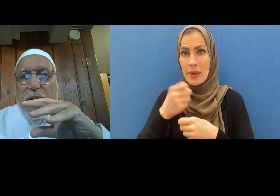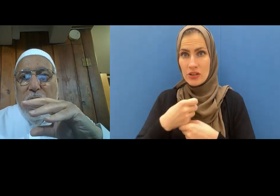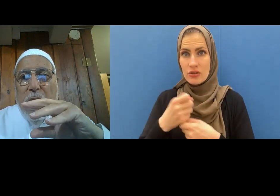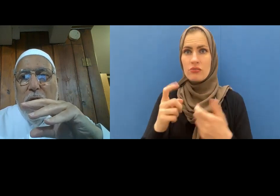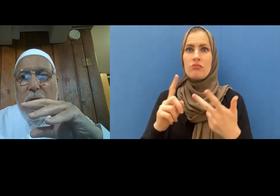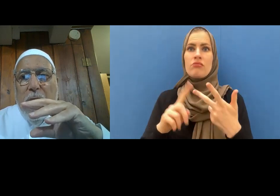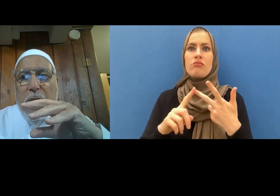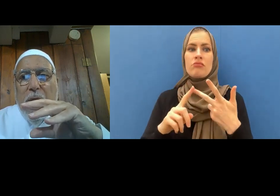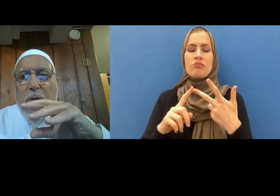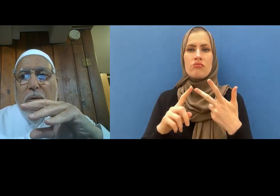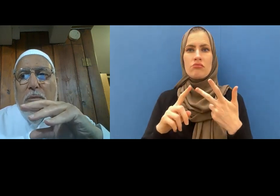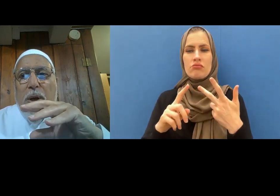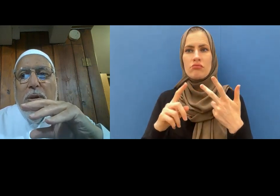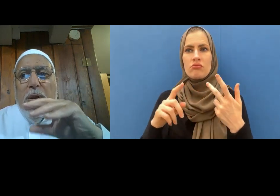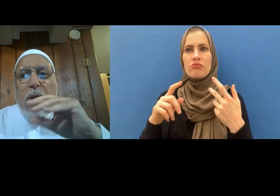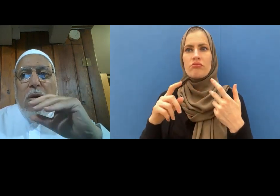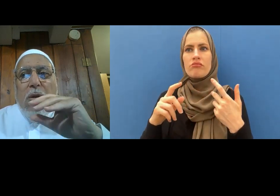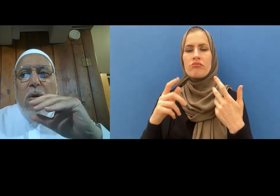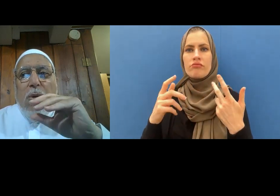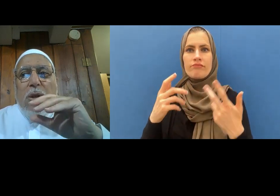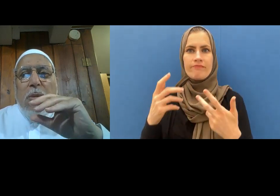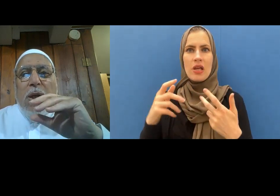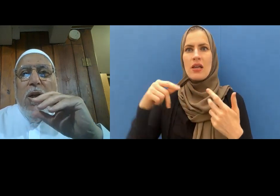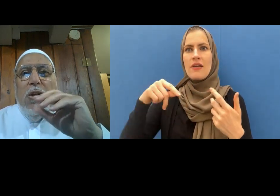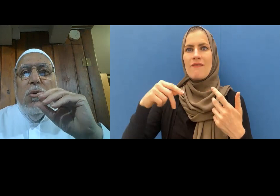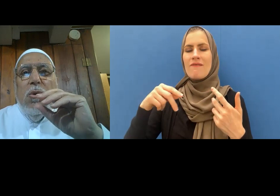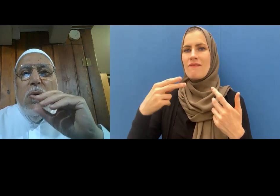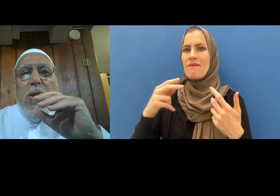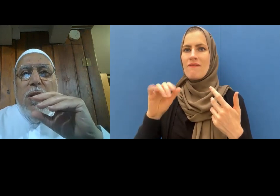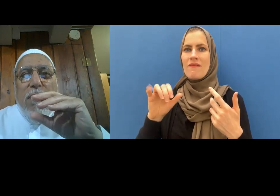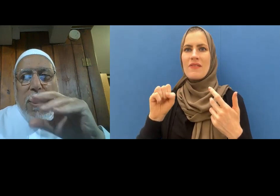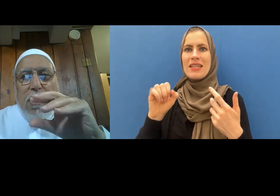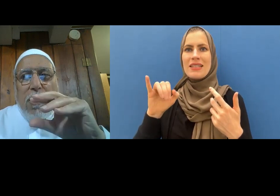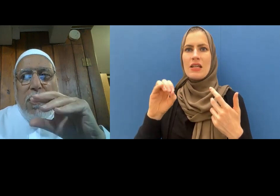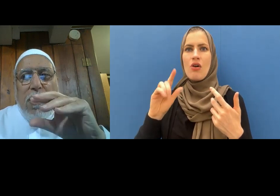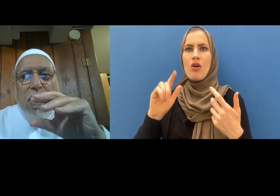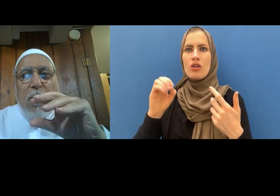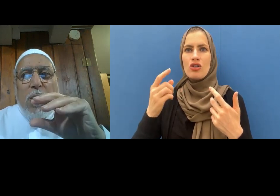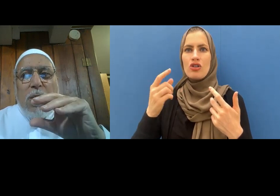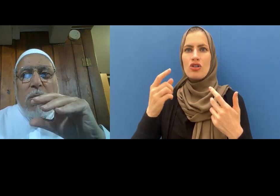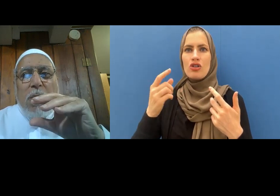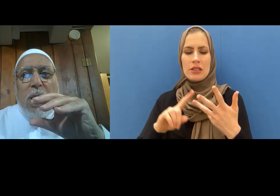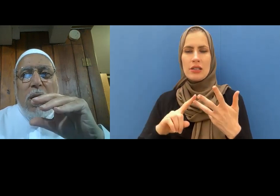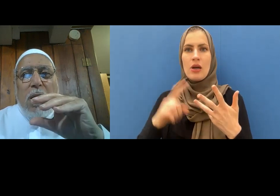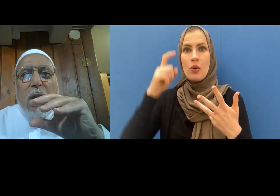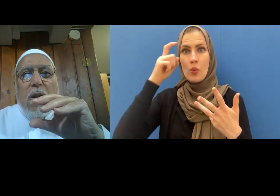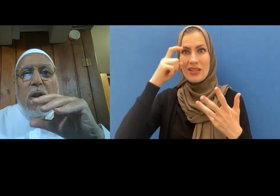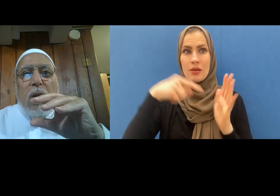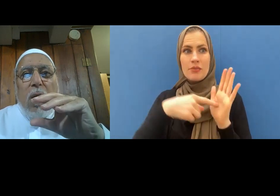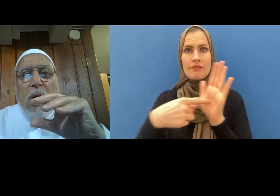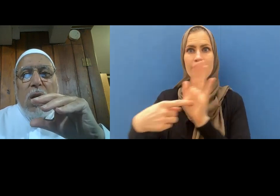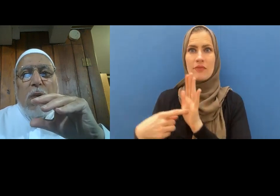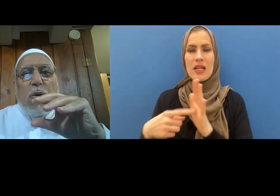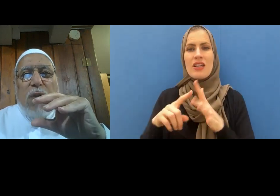the phraseology, but the wisdom in introducing the faith and the wisdom in